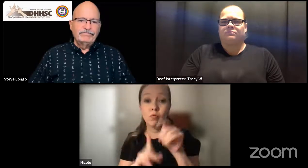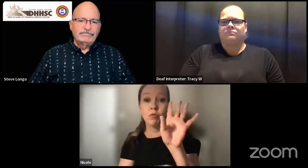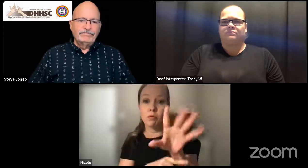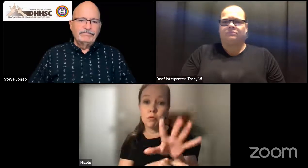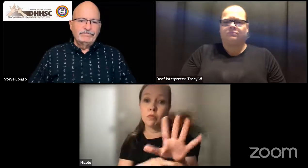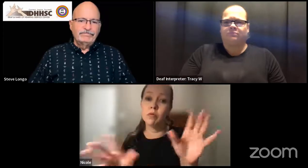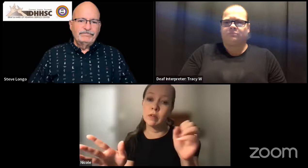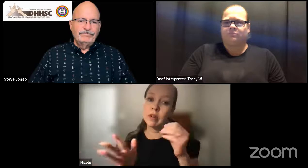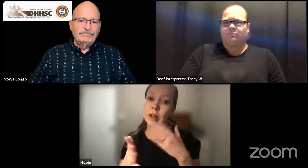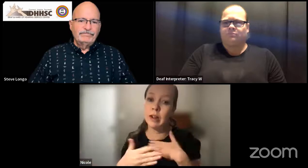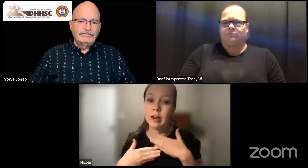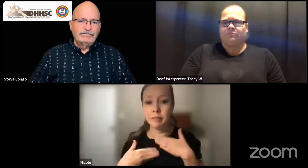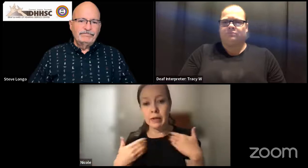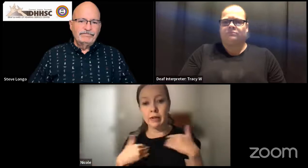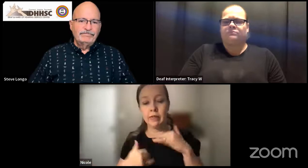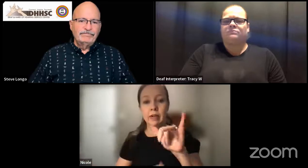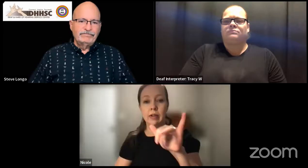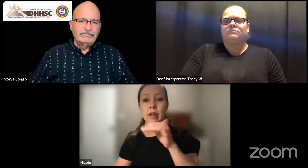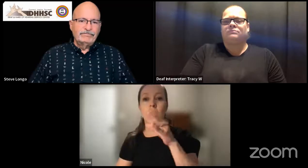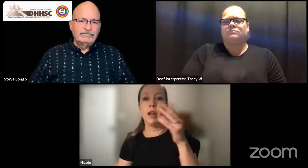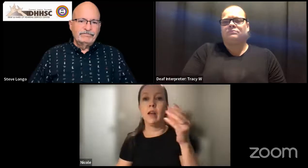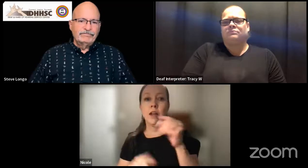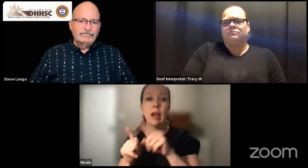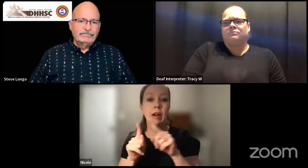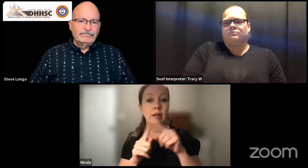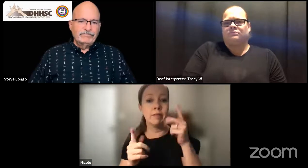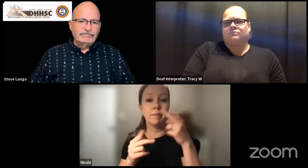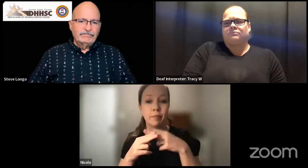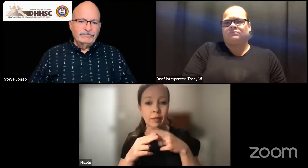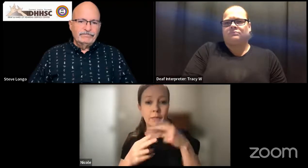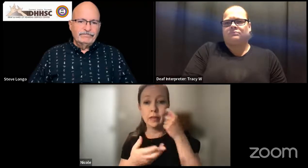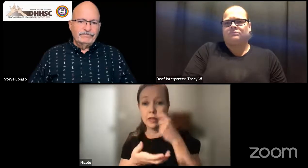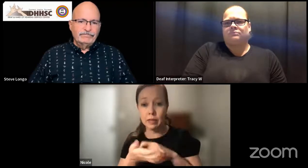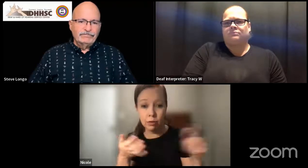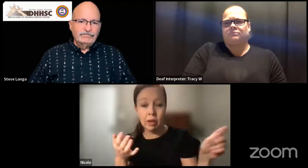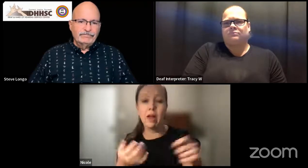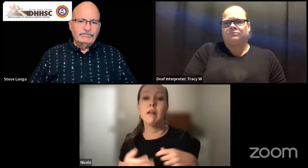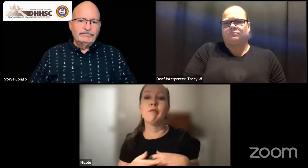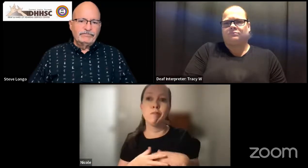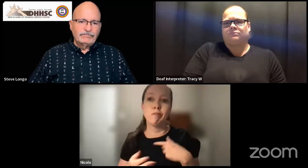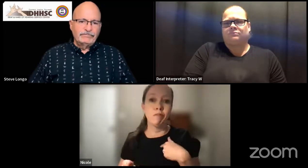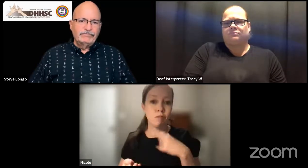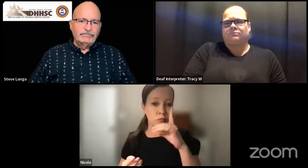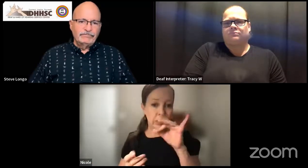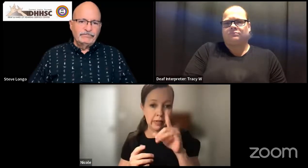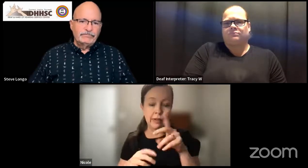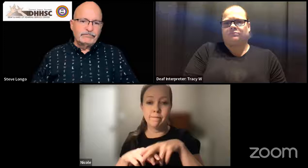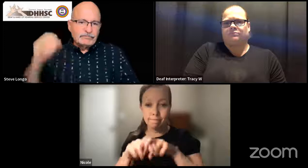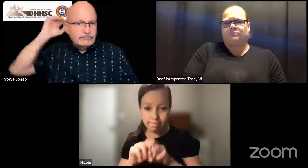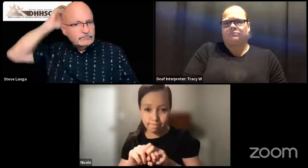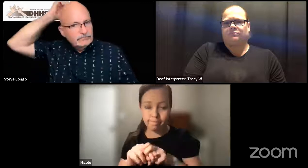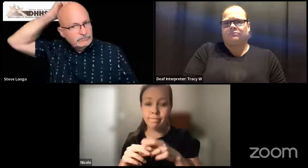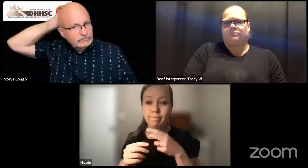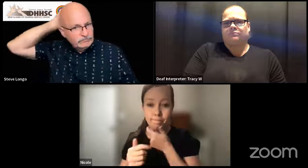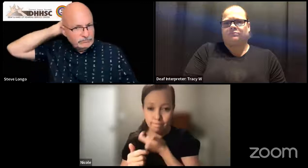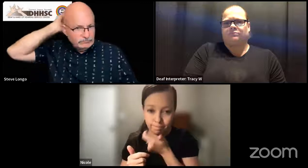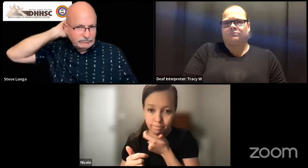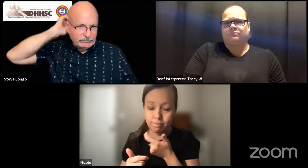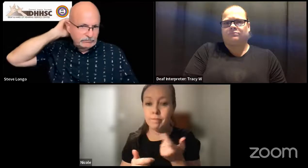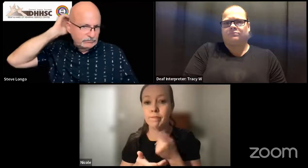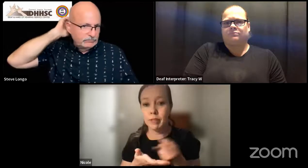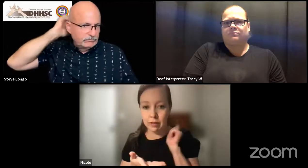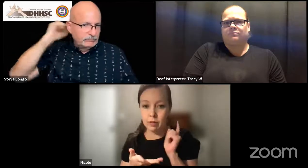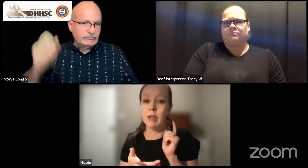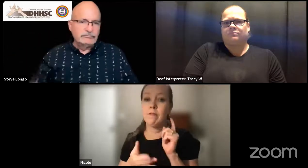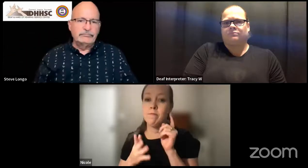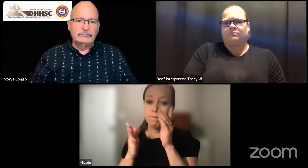comments. I was unable to attend, but I was very happy that it was recorded. And being the interim secretary